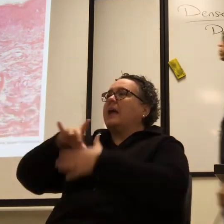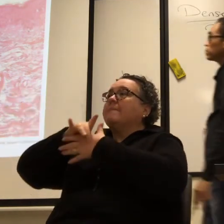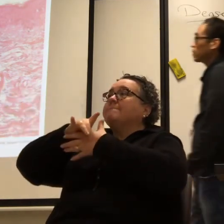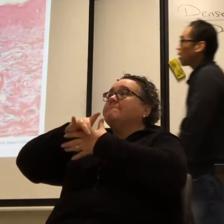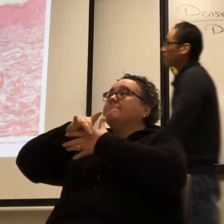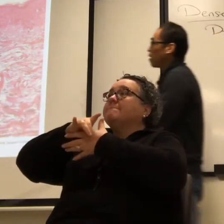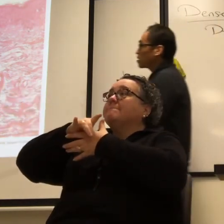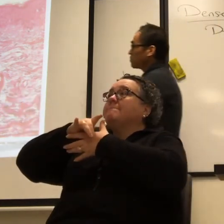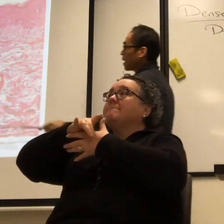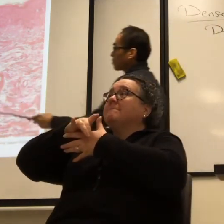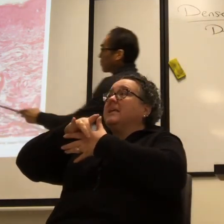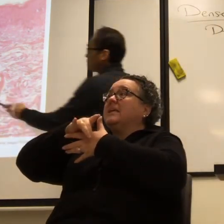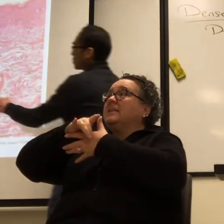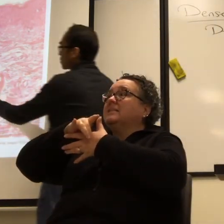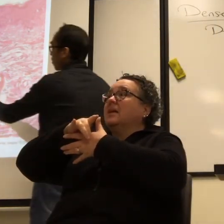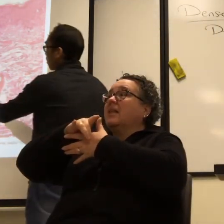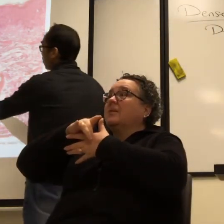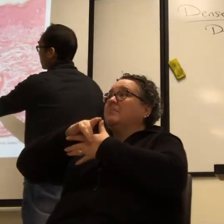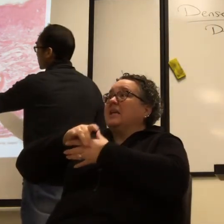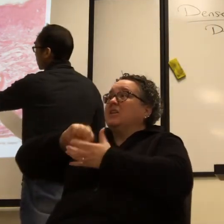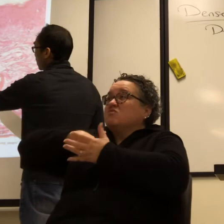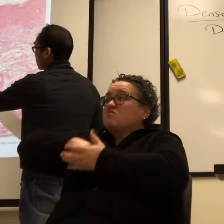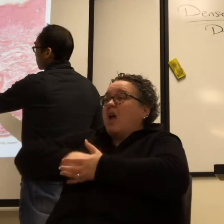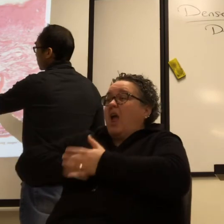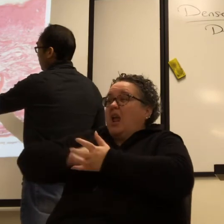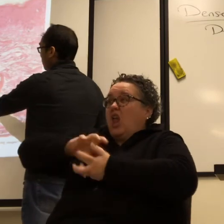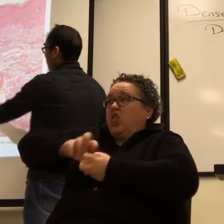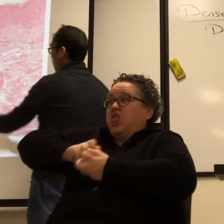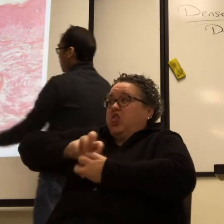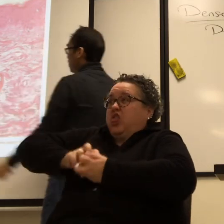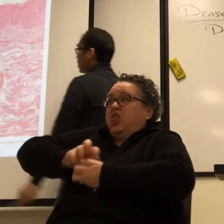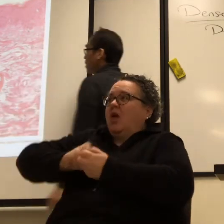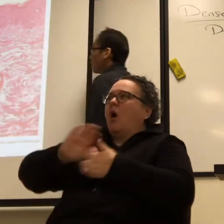And all the collagen fiber bundles are all mixed up.